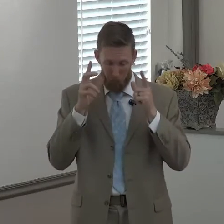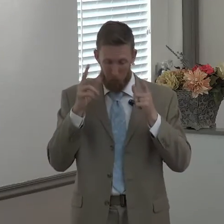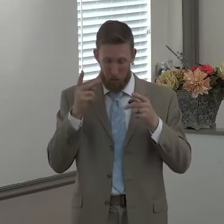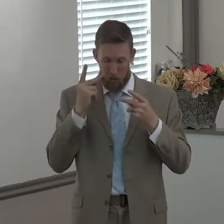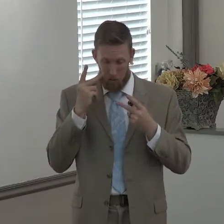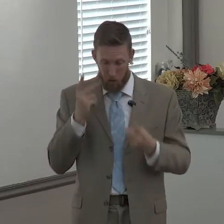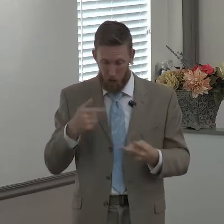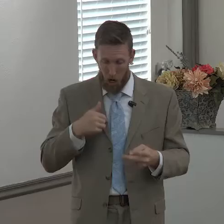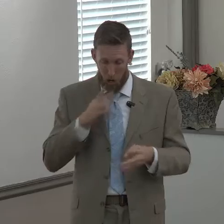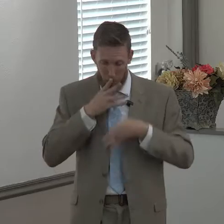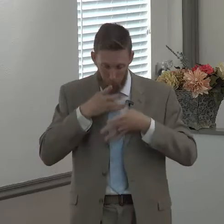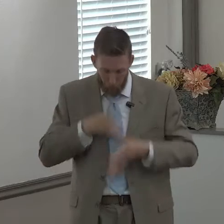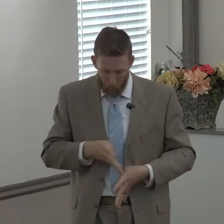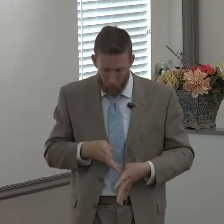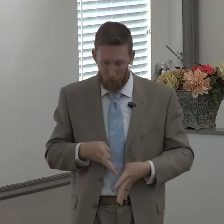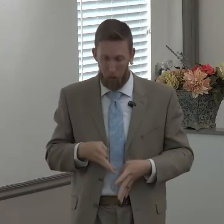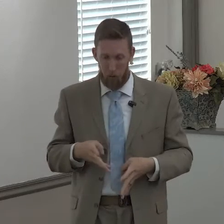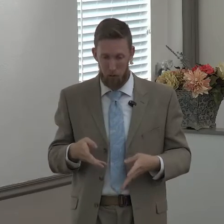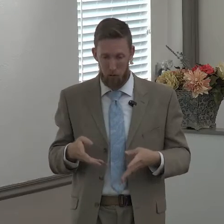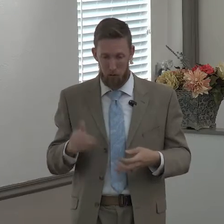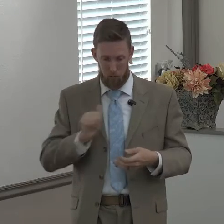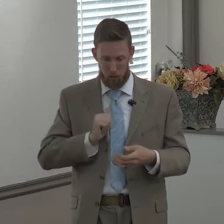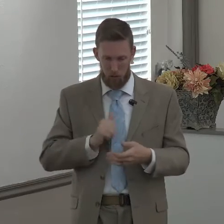face down in my own vomit.